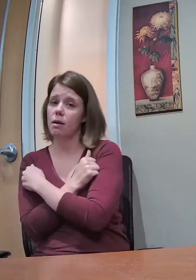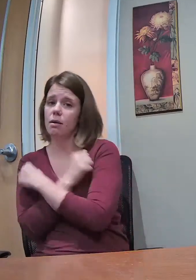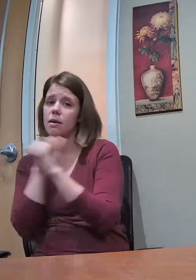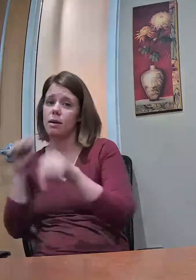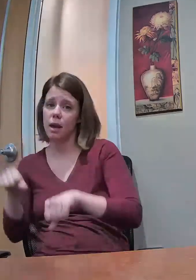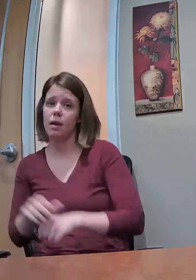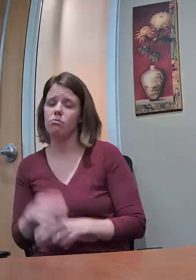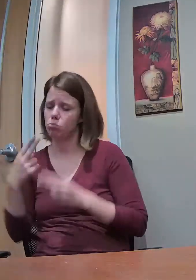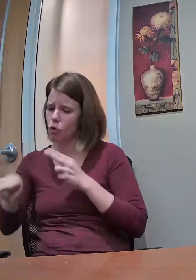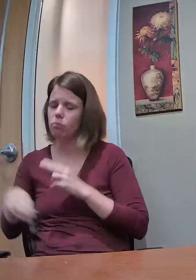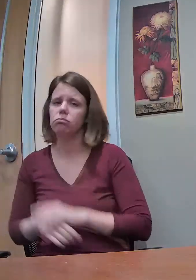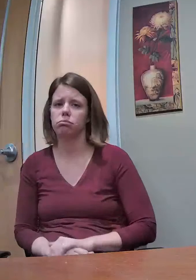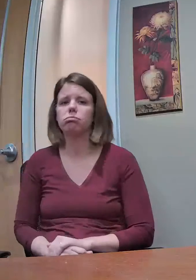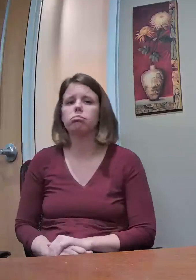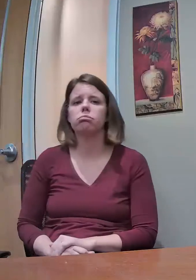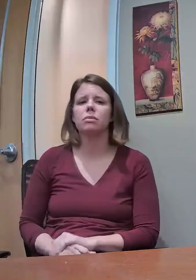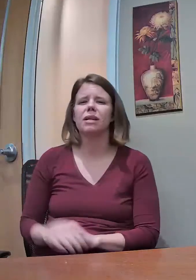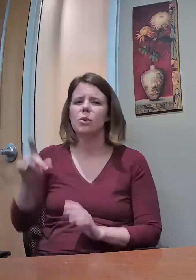time.